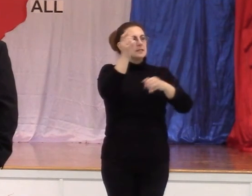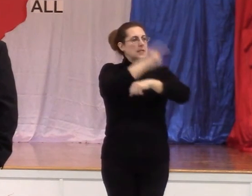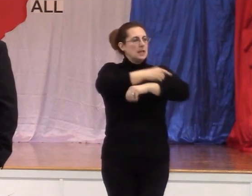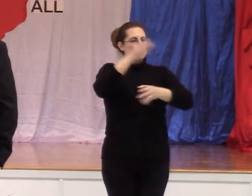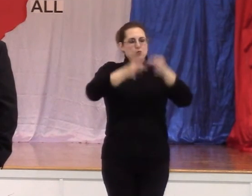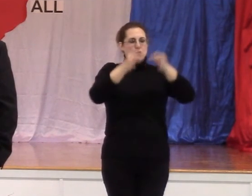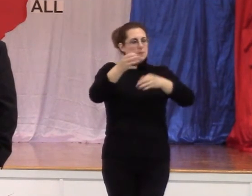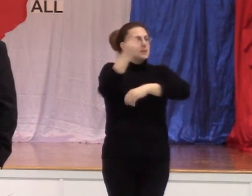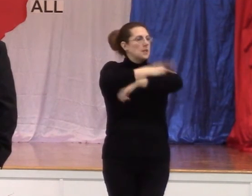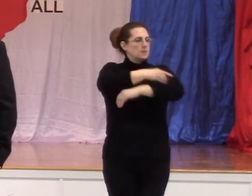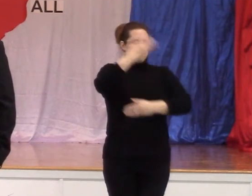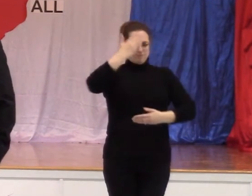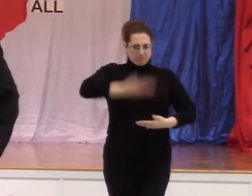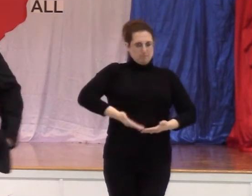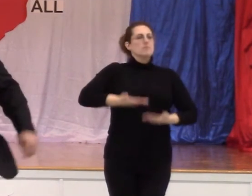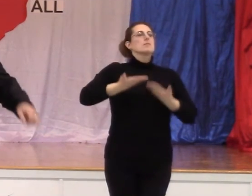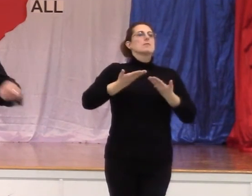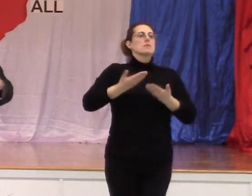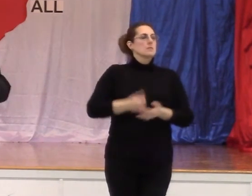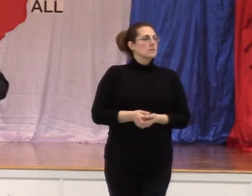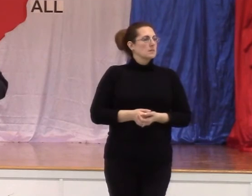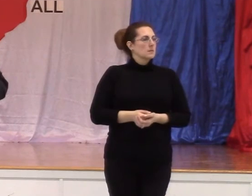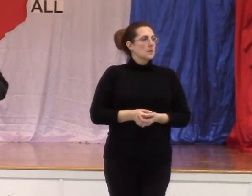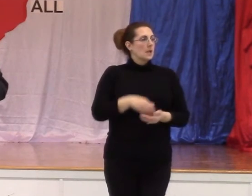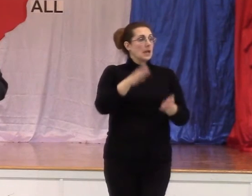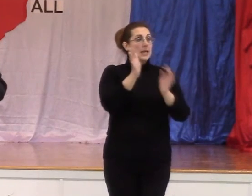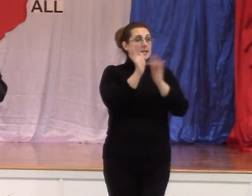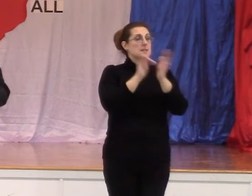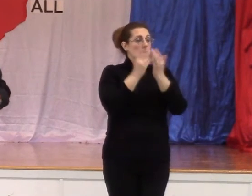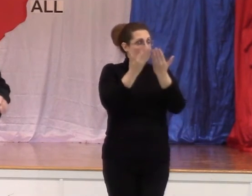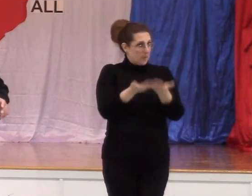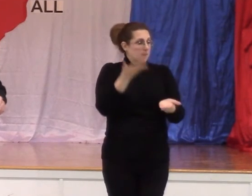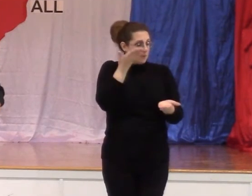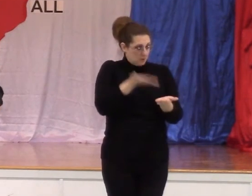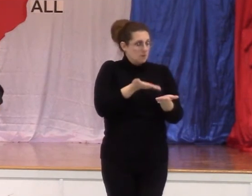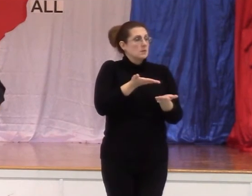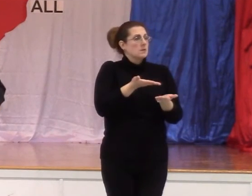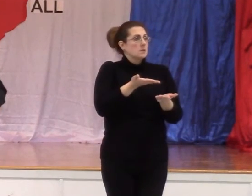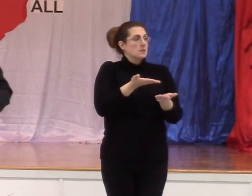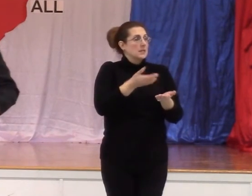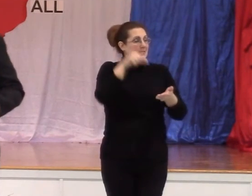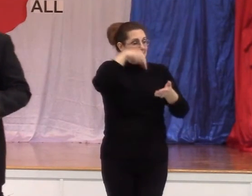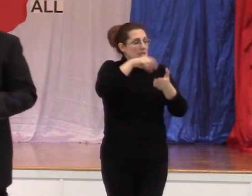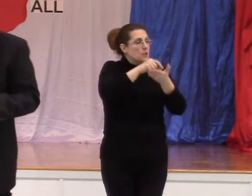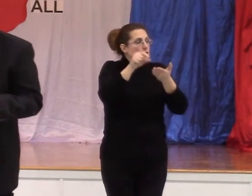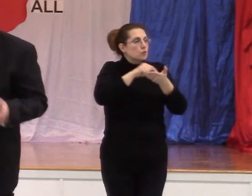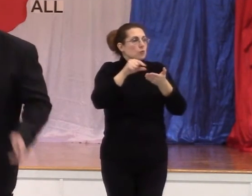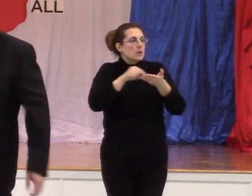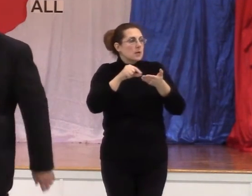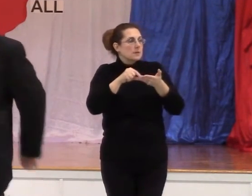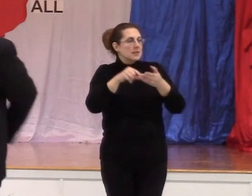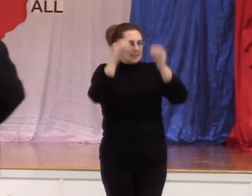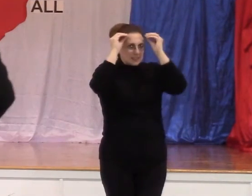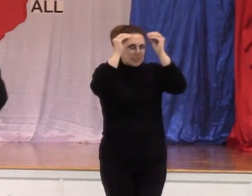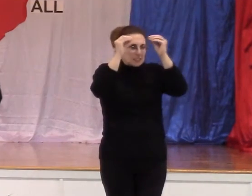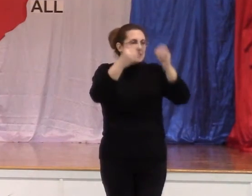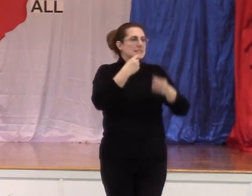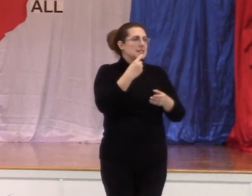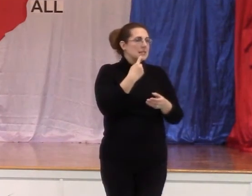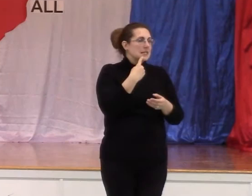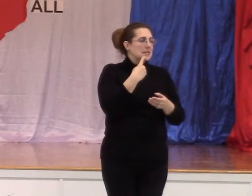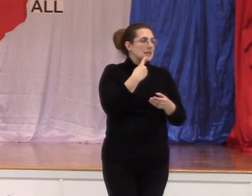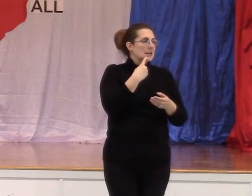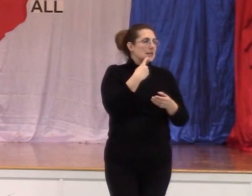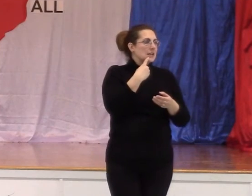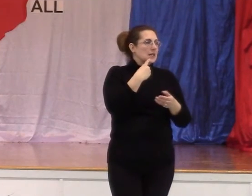Okay? It is biblical. It's interested in Scripture and what Scripture's teachings have to say.